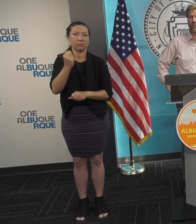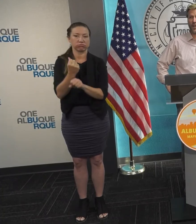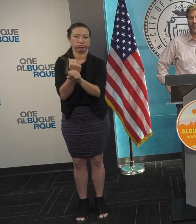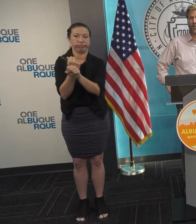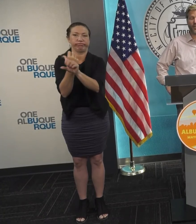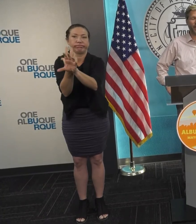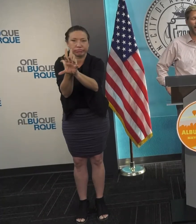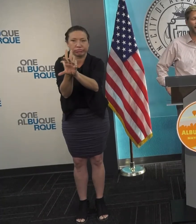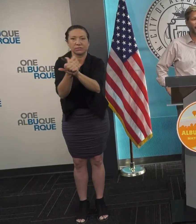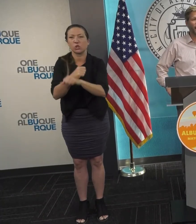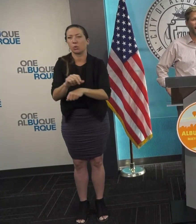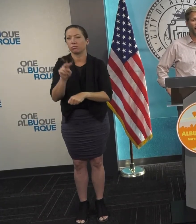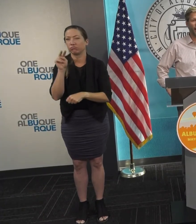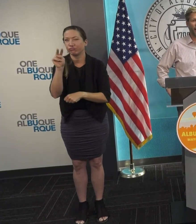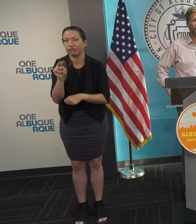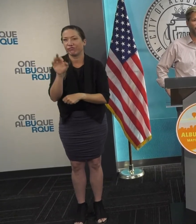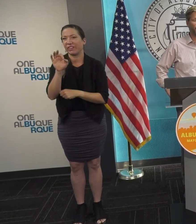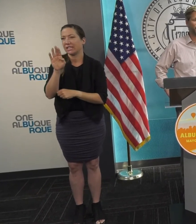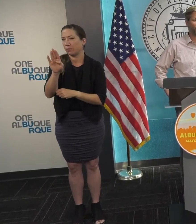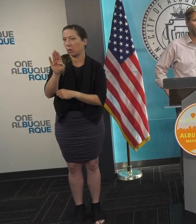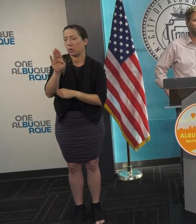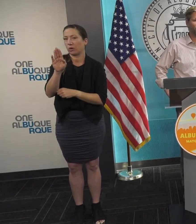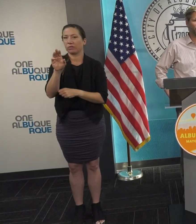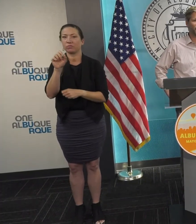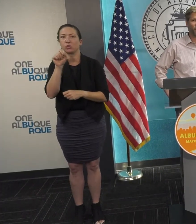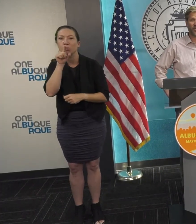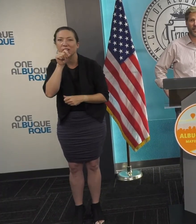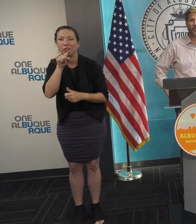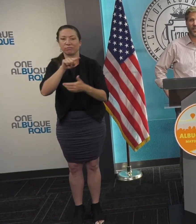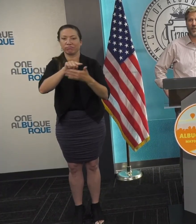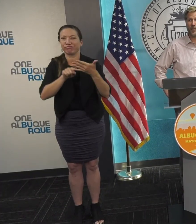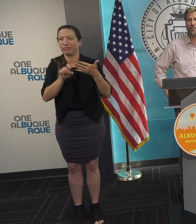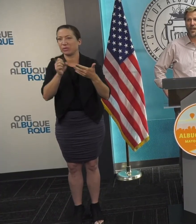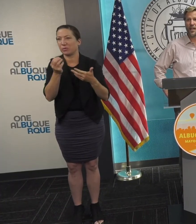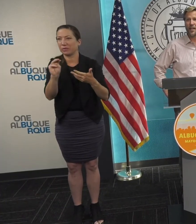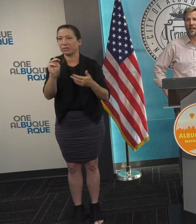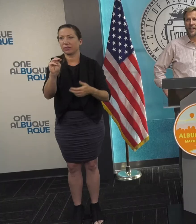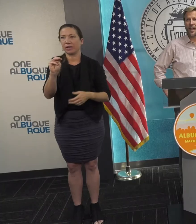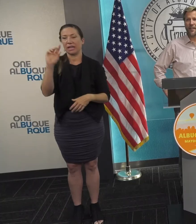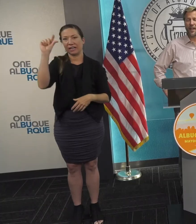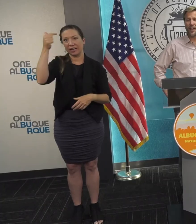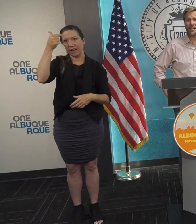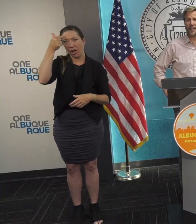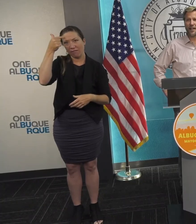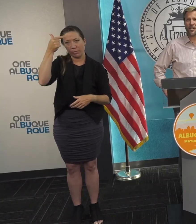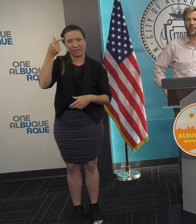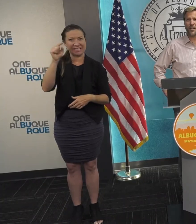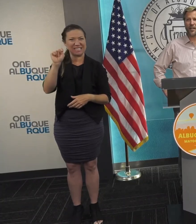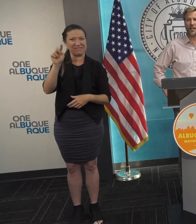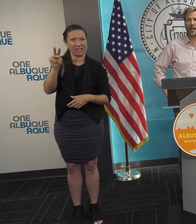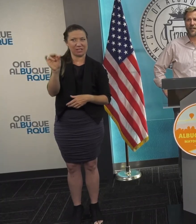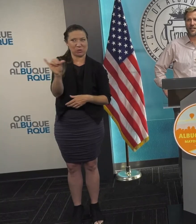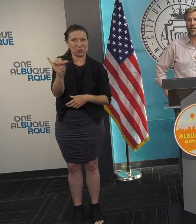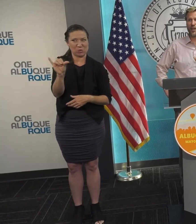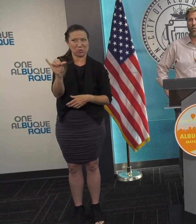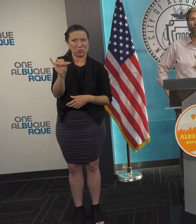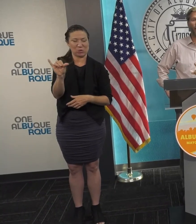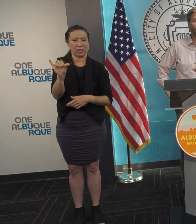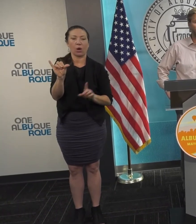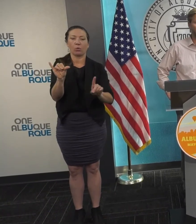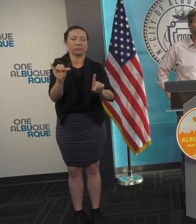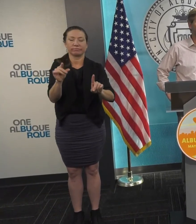tuned on Facebook for that and our other digital platforms as well as GOV-TV. And it's actually going to be I think it's going to